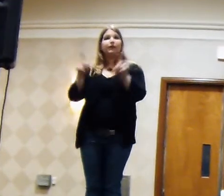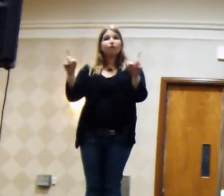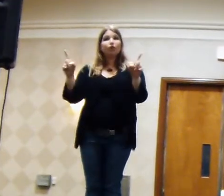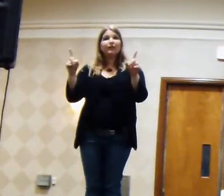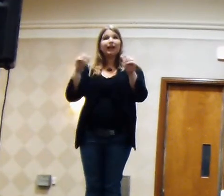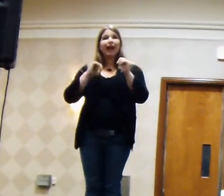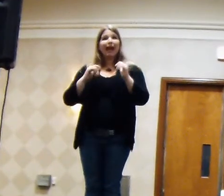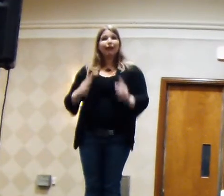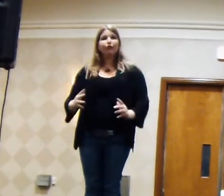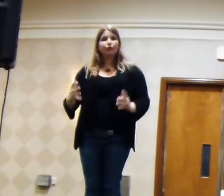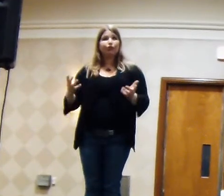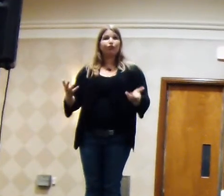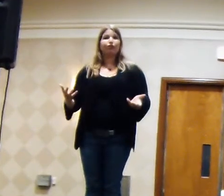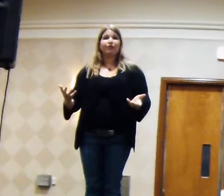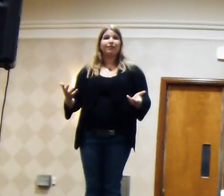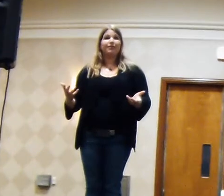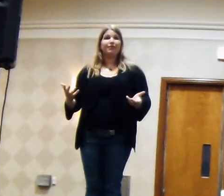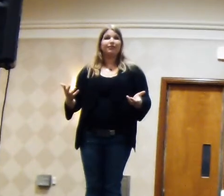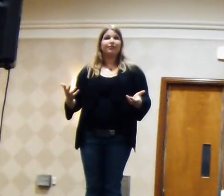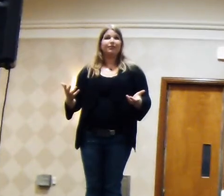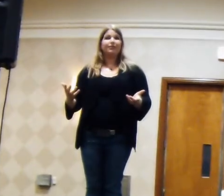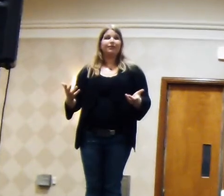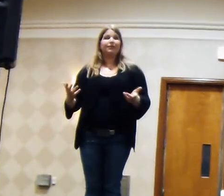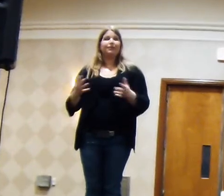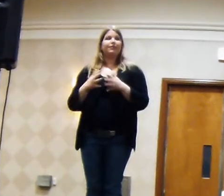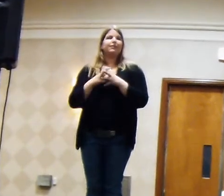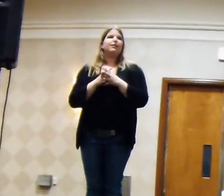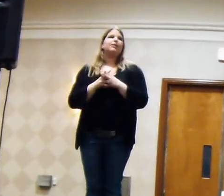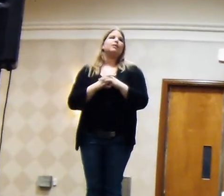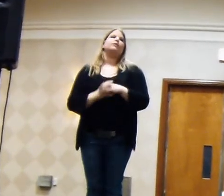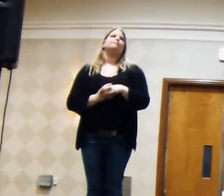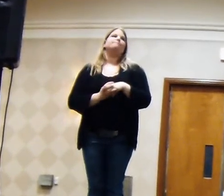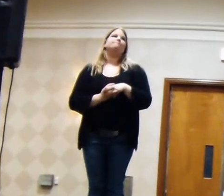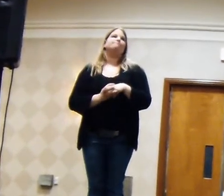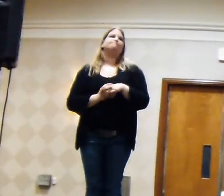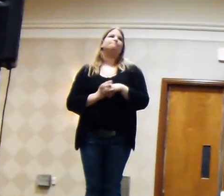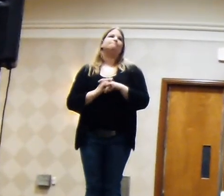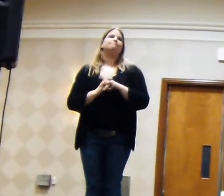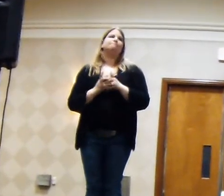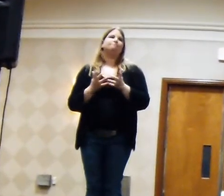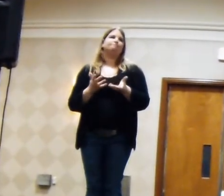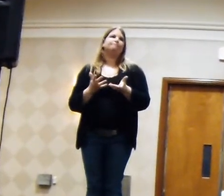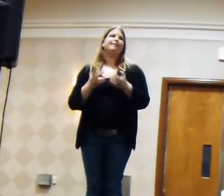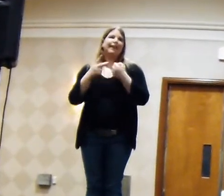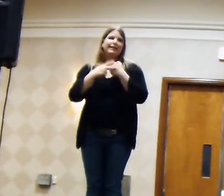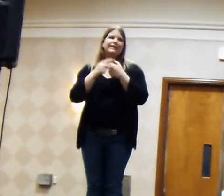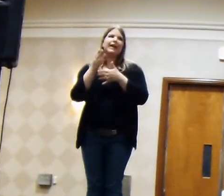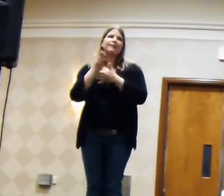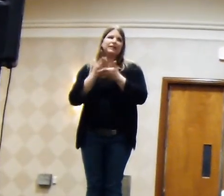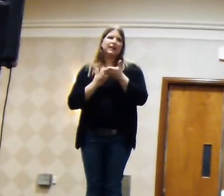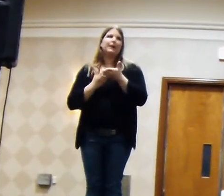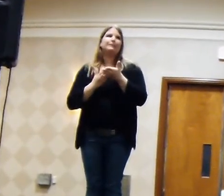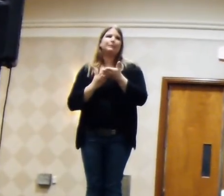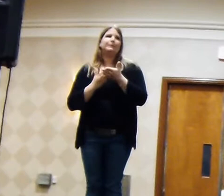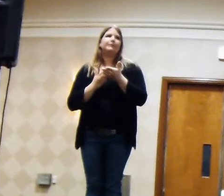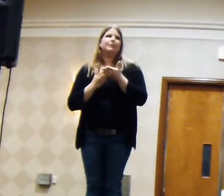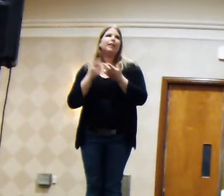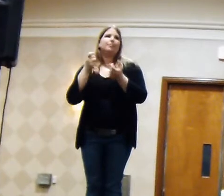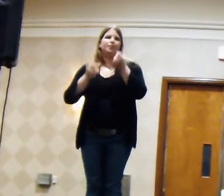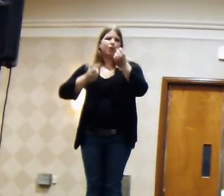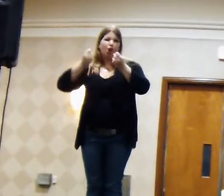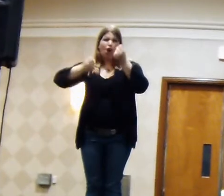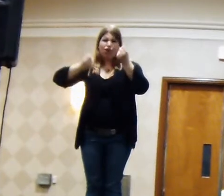different actors, you know, it was weird. But the most that you can really see what they saved was the car